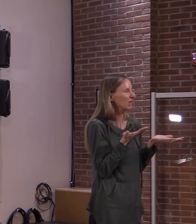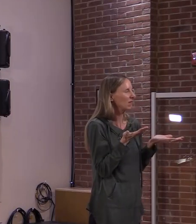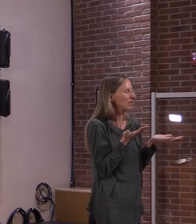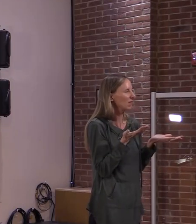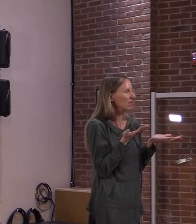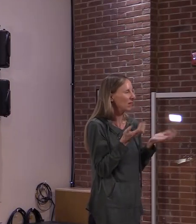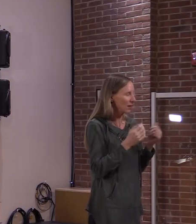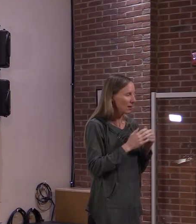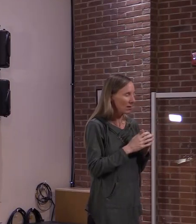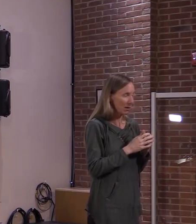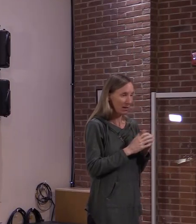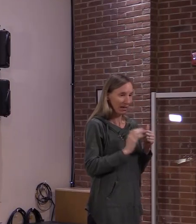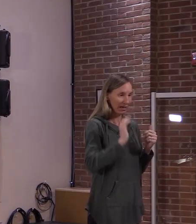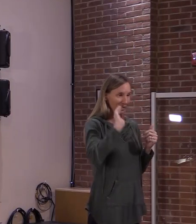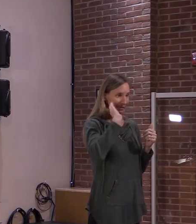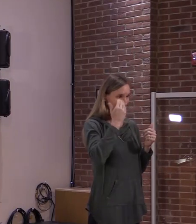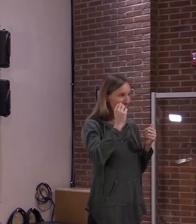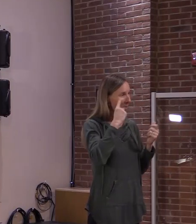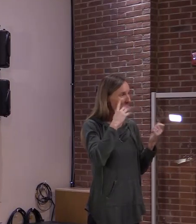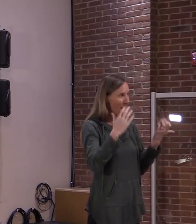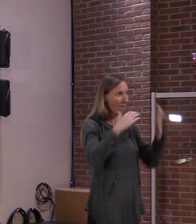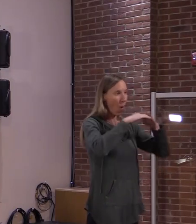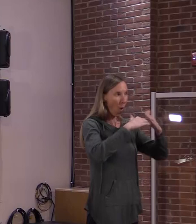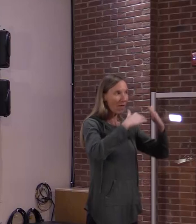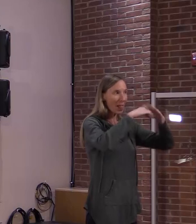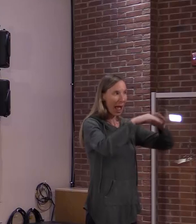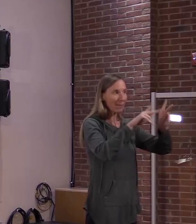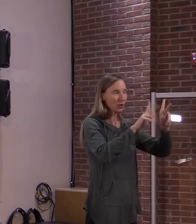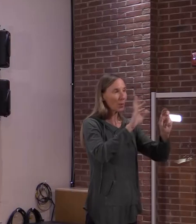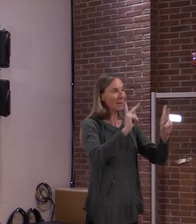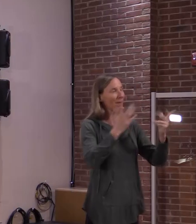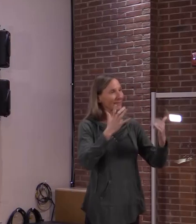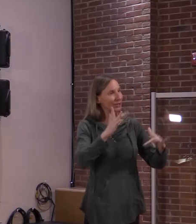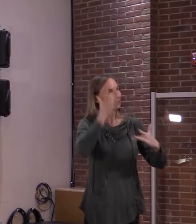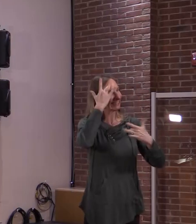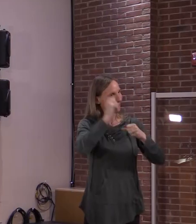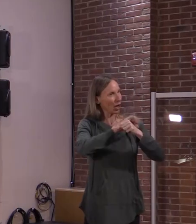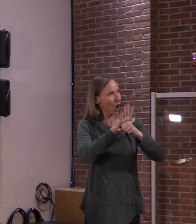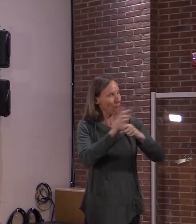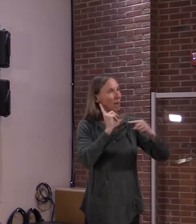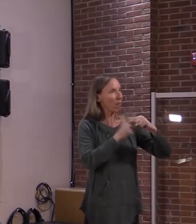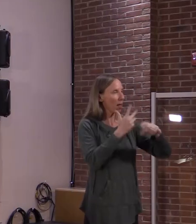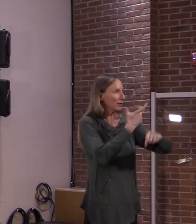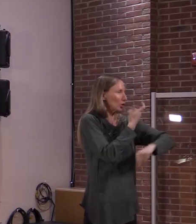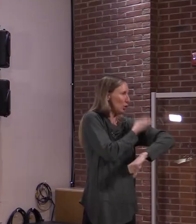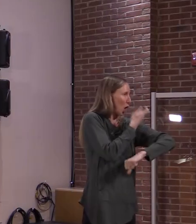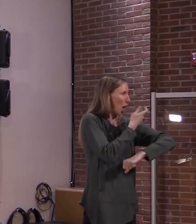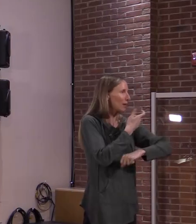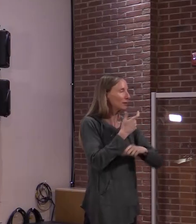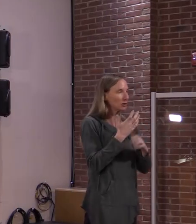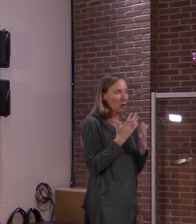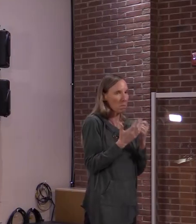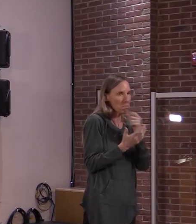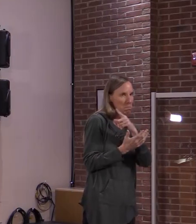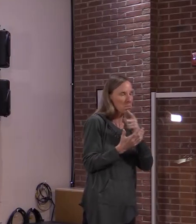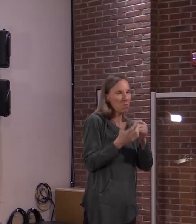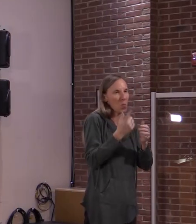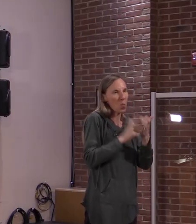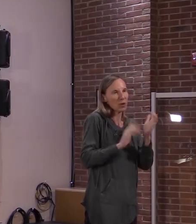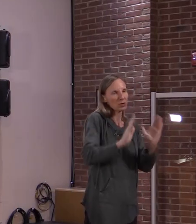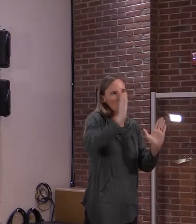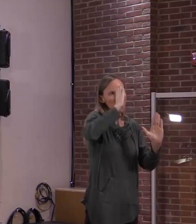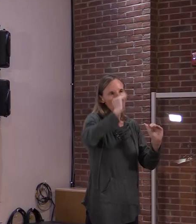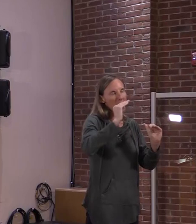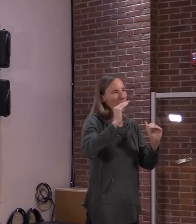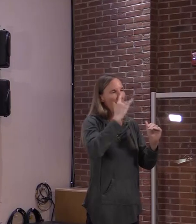you know, it seems to me that there's probably a lot of overlap in those populations too. But since I've got that question, I'll ask it to you. What's